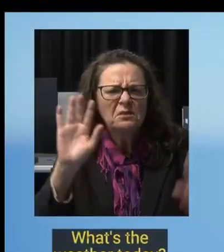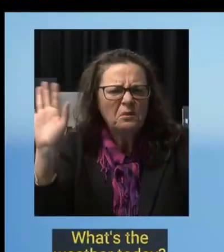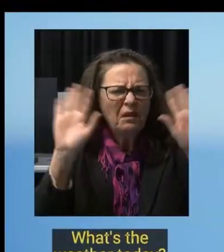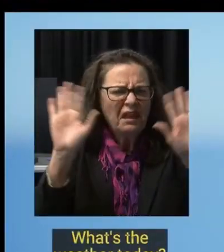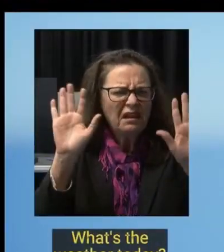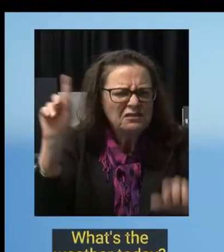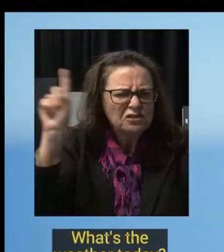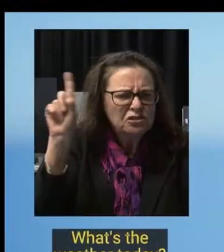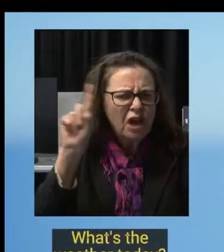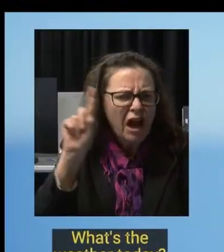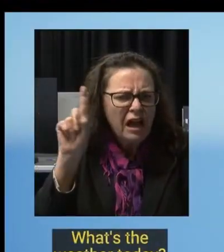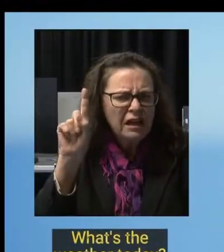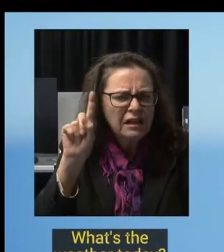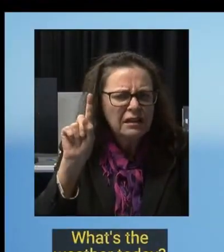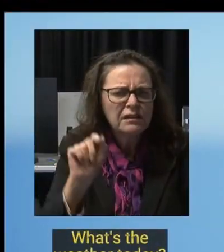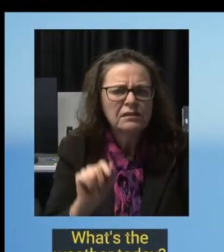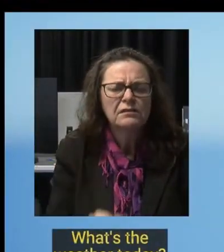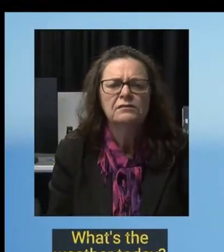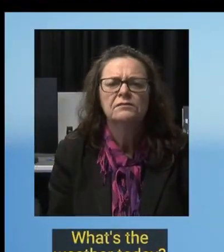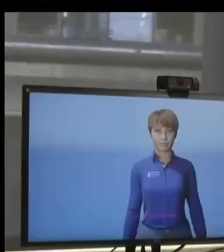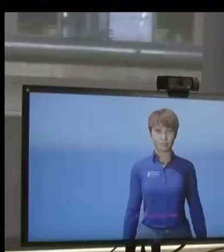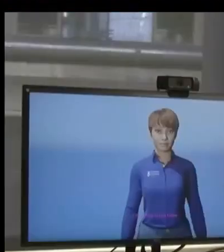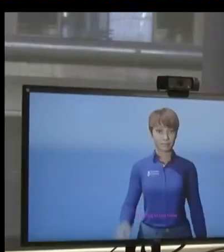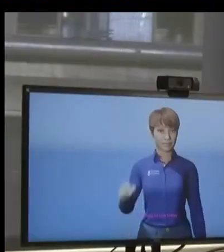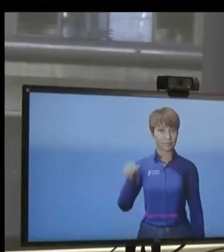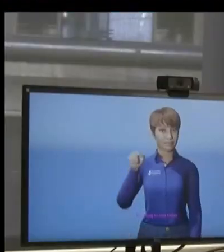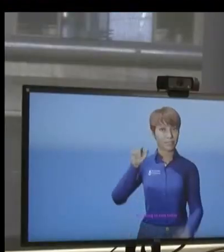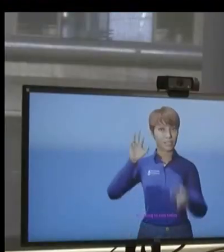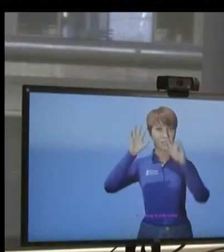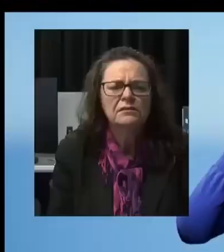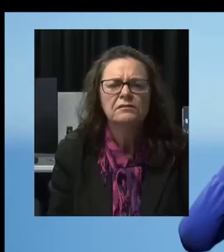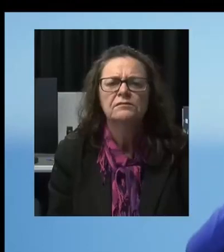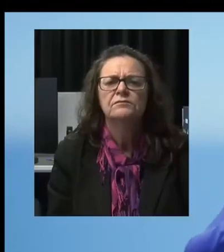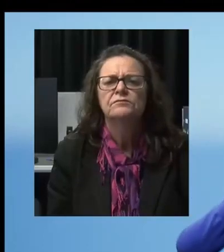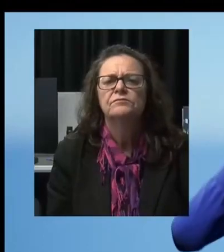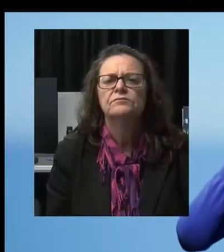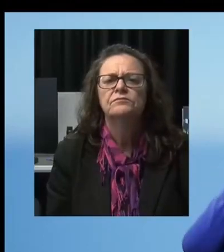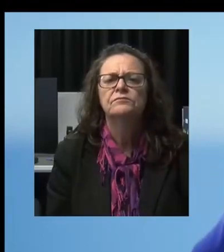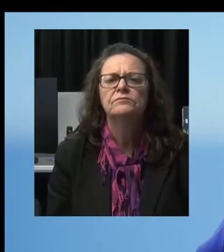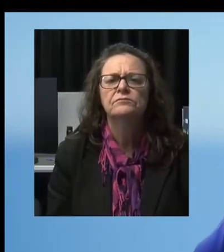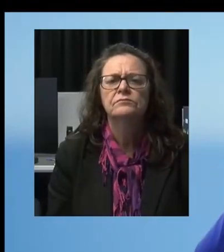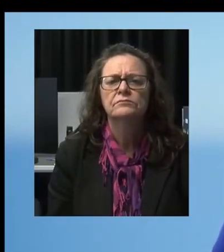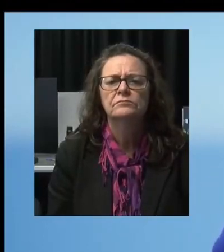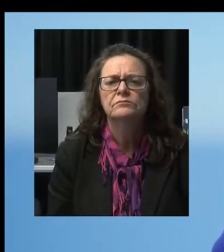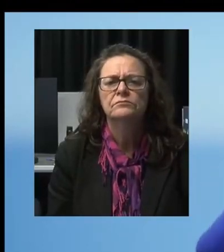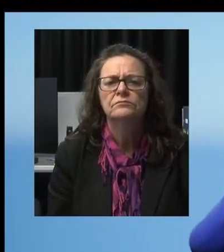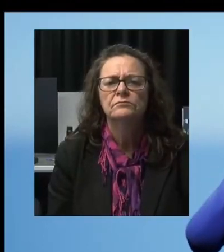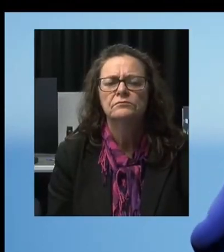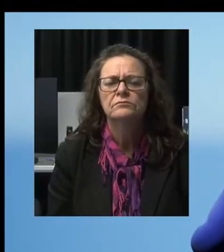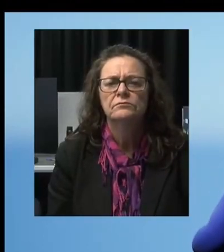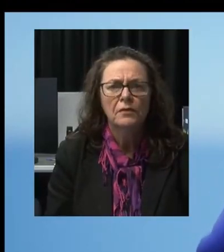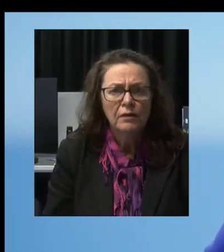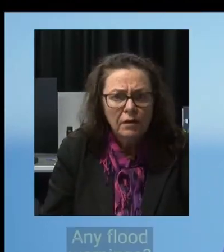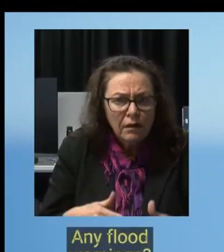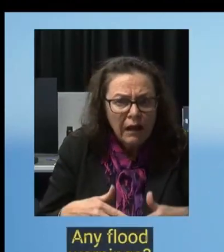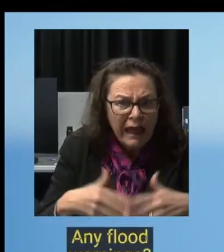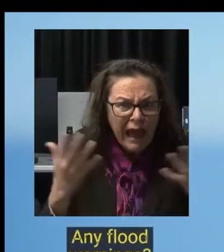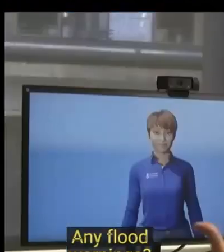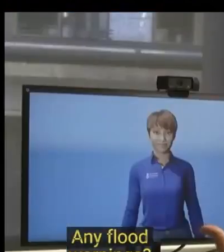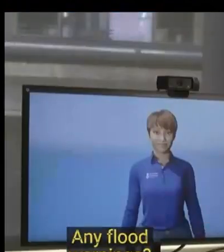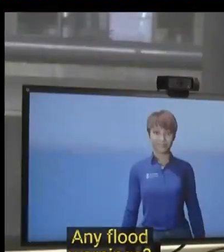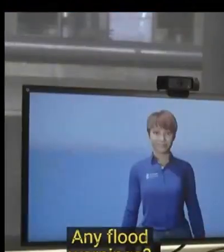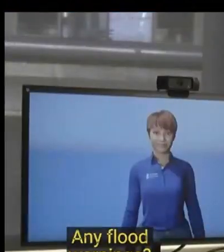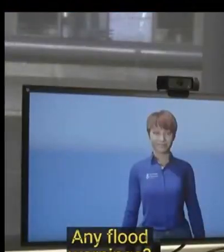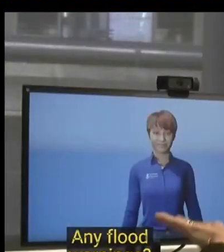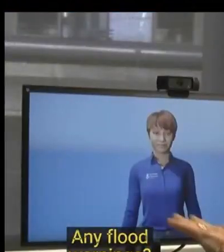but it shows you how the interactions are supposed to work. And the user signs into the camera and the avatar